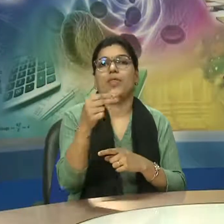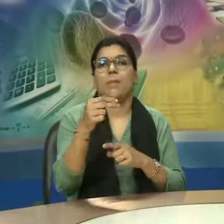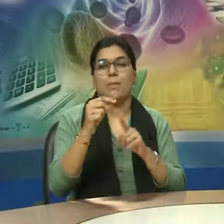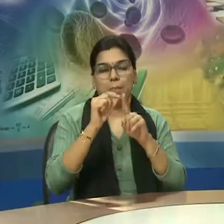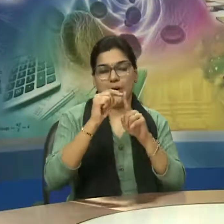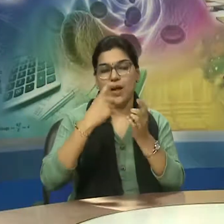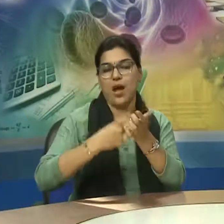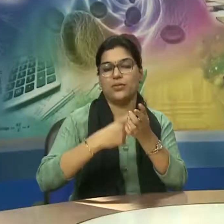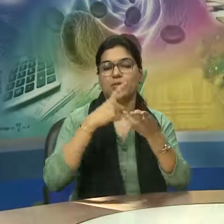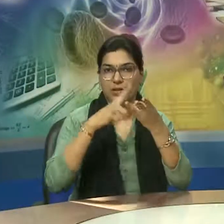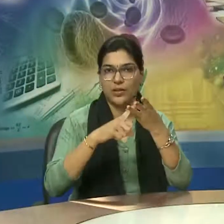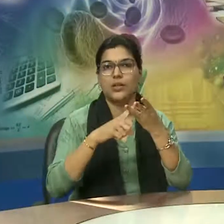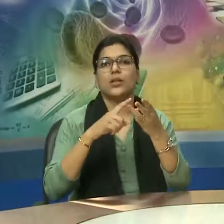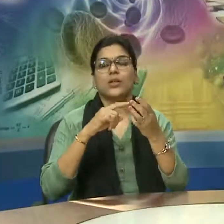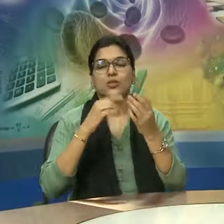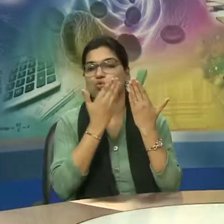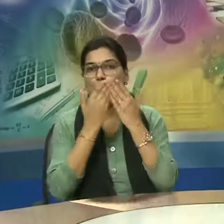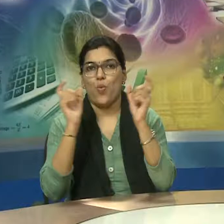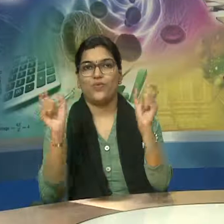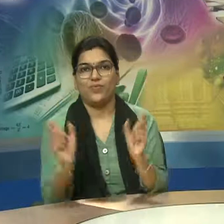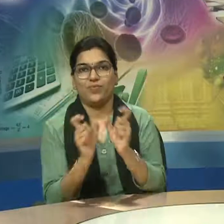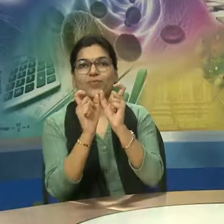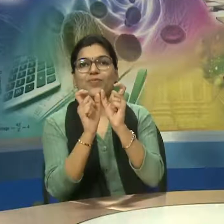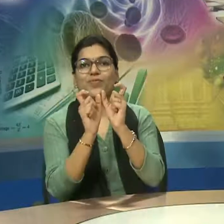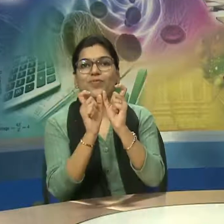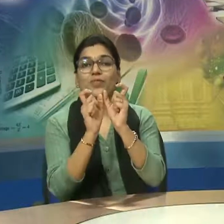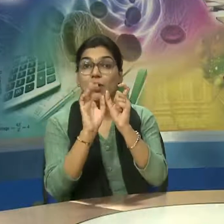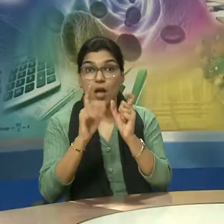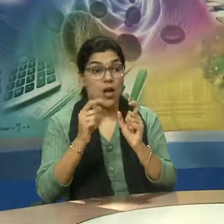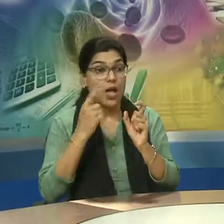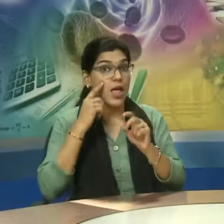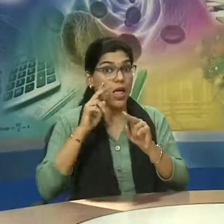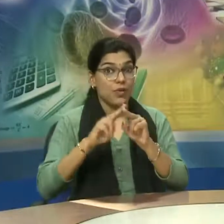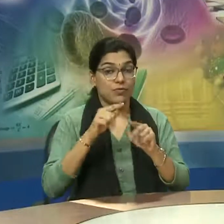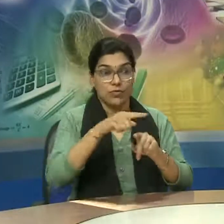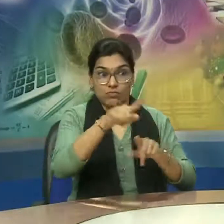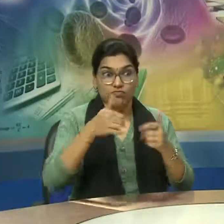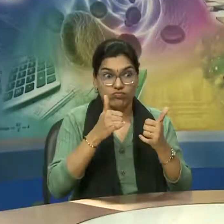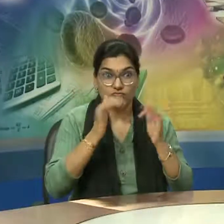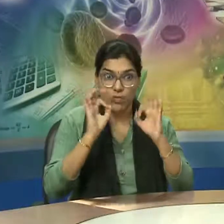child can go before going to the mainstream school, where